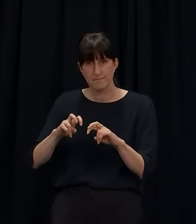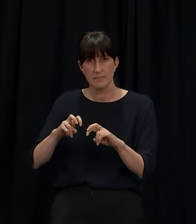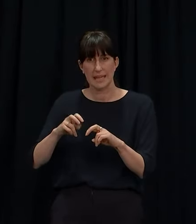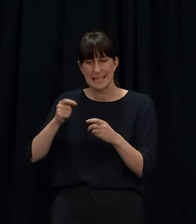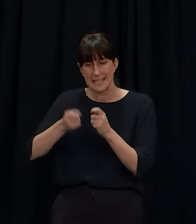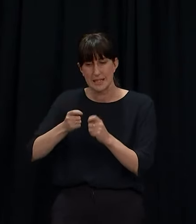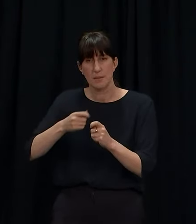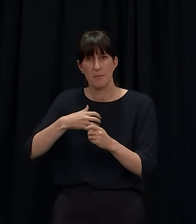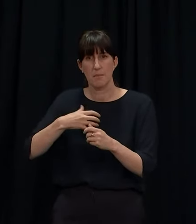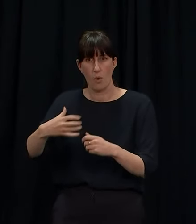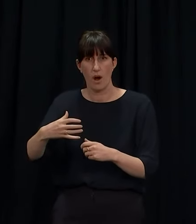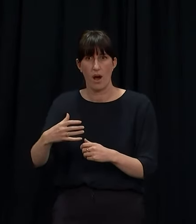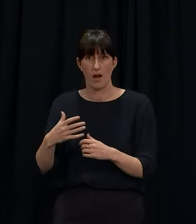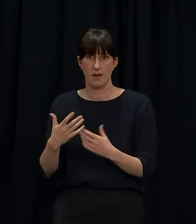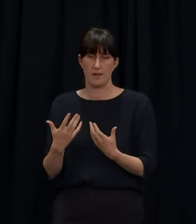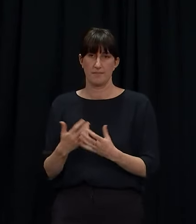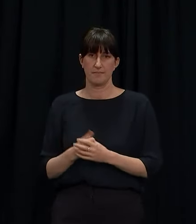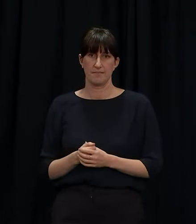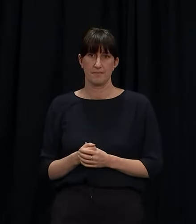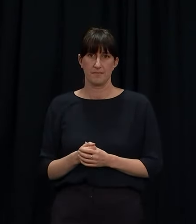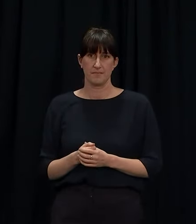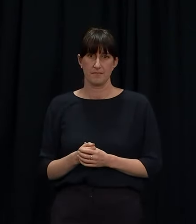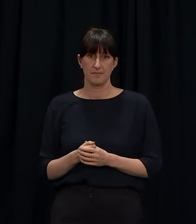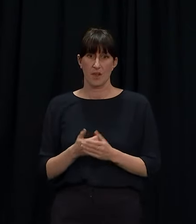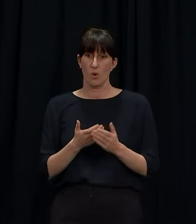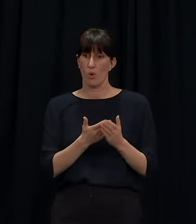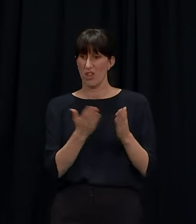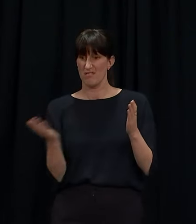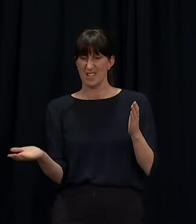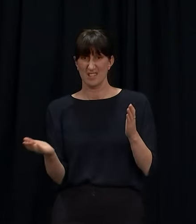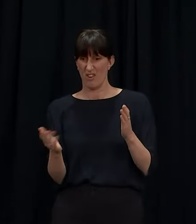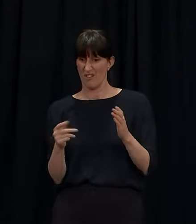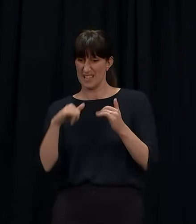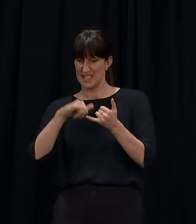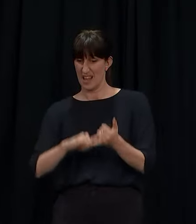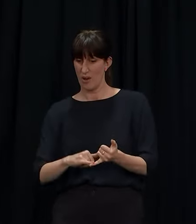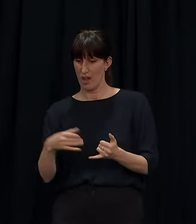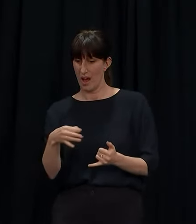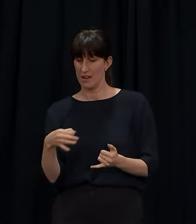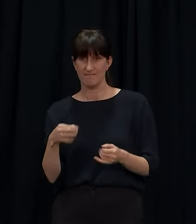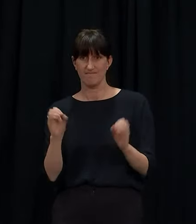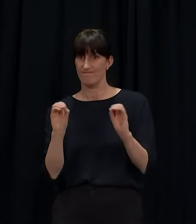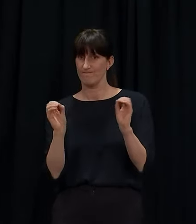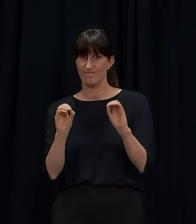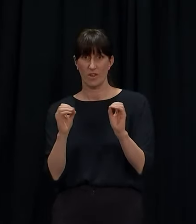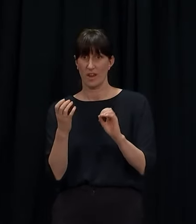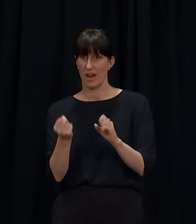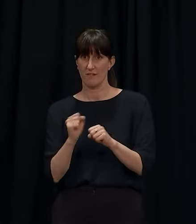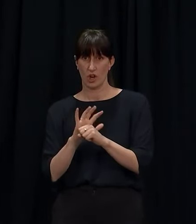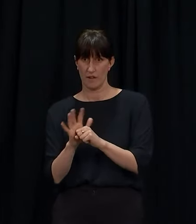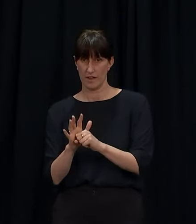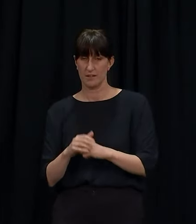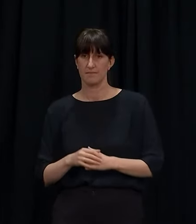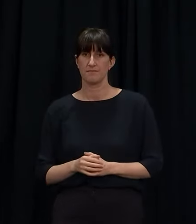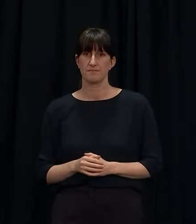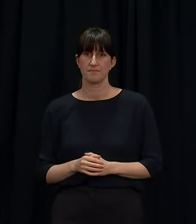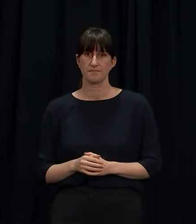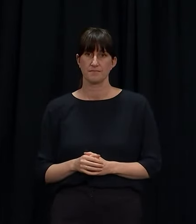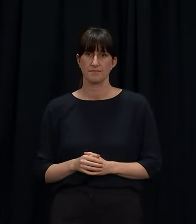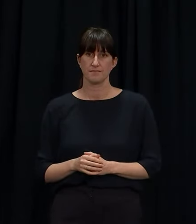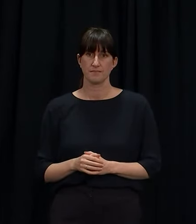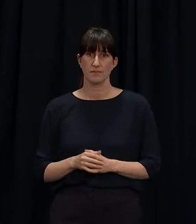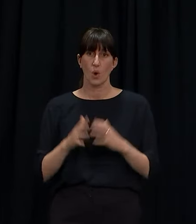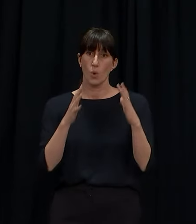week. All other South Island sites continue to be negative. Further samples are being collected